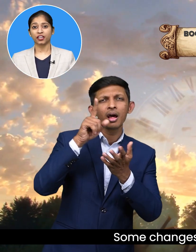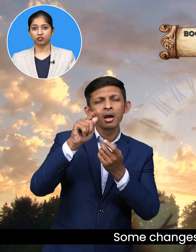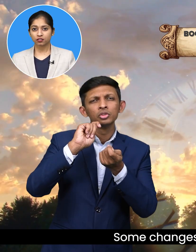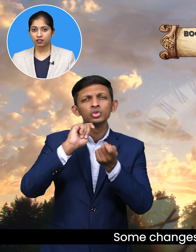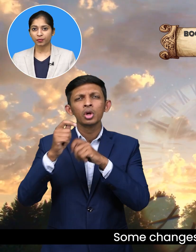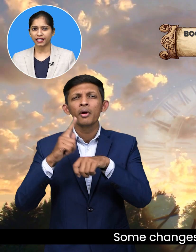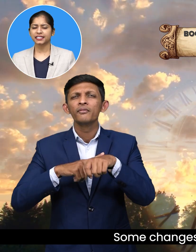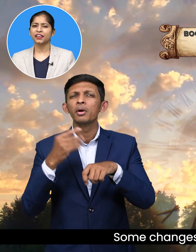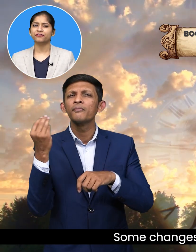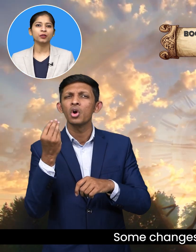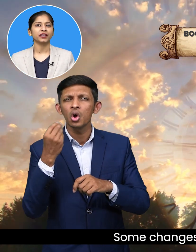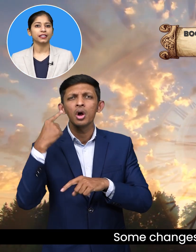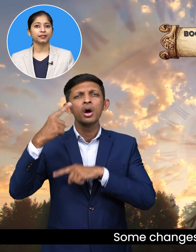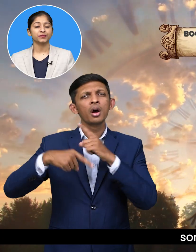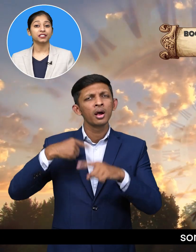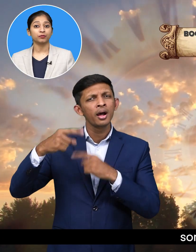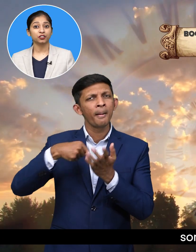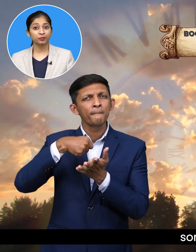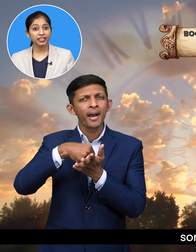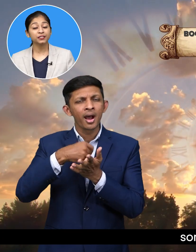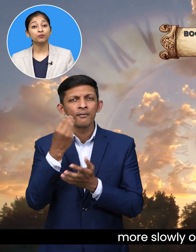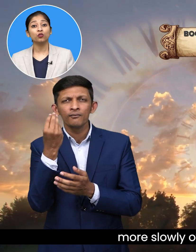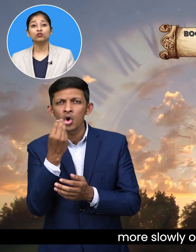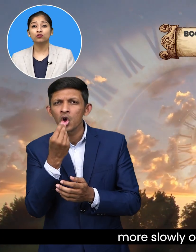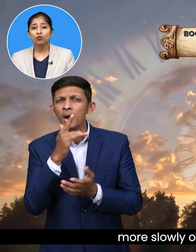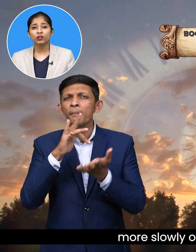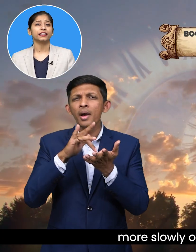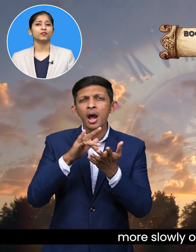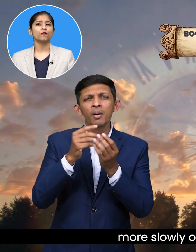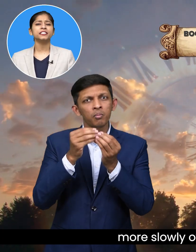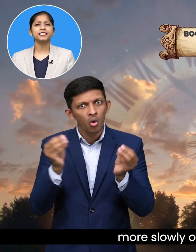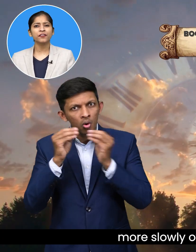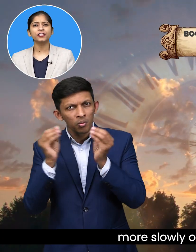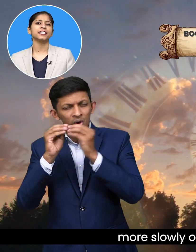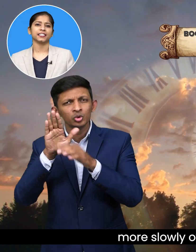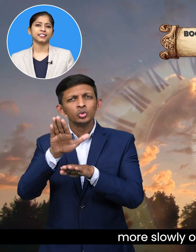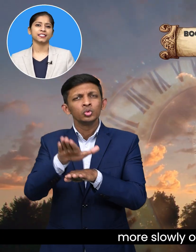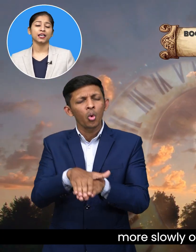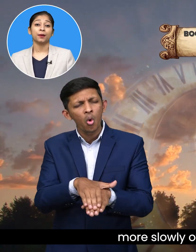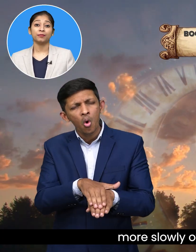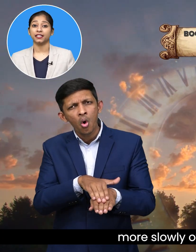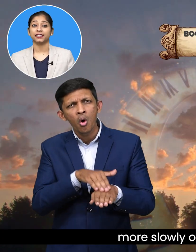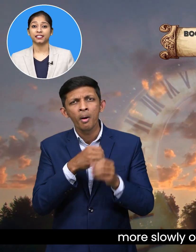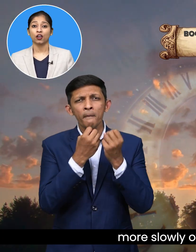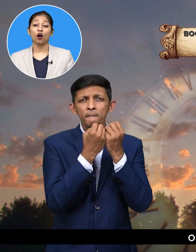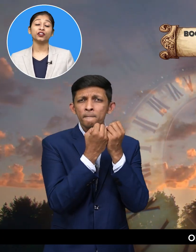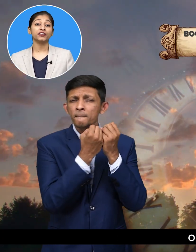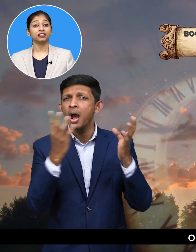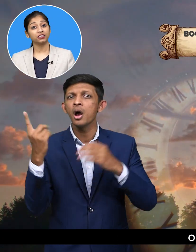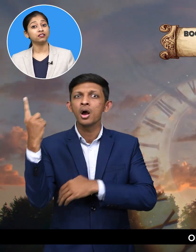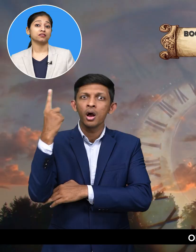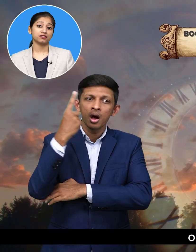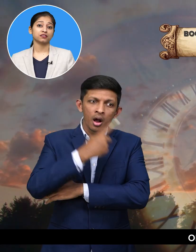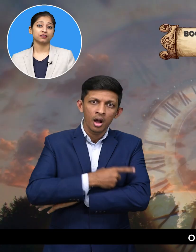Some changes took place every minute. Some took place more slowly over several days, months, or